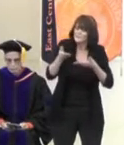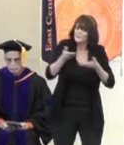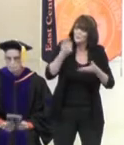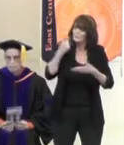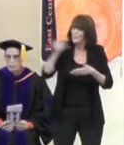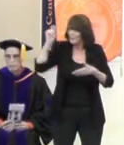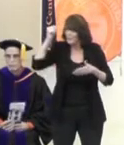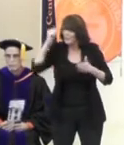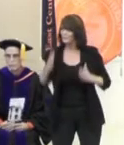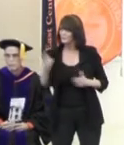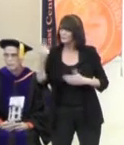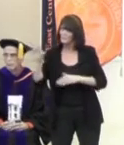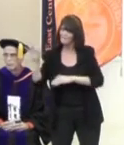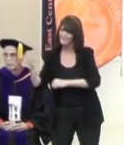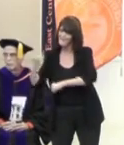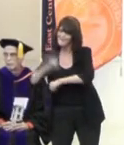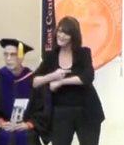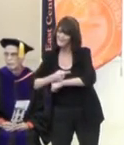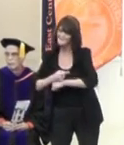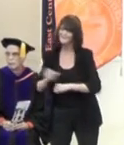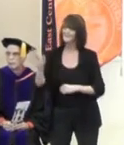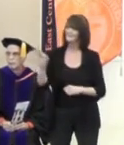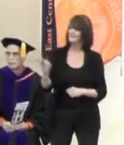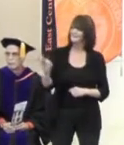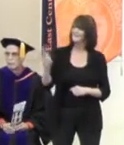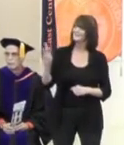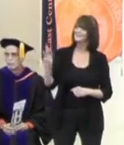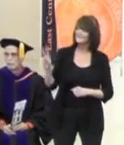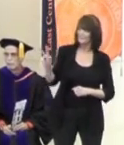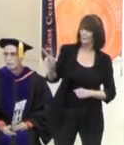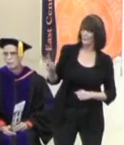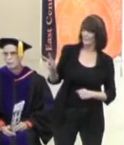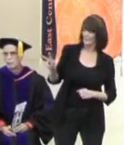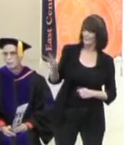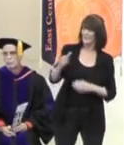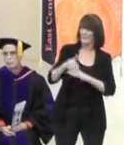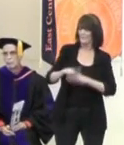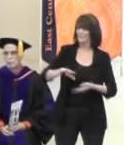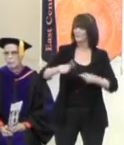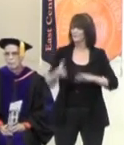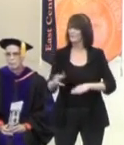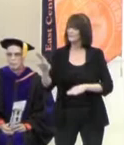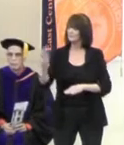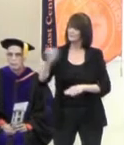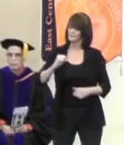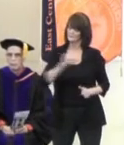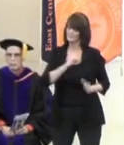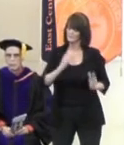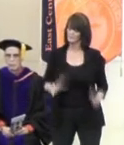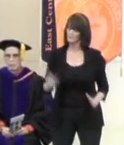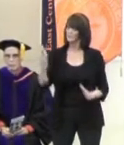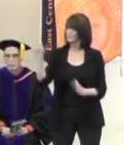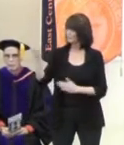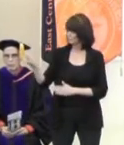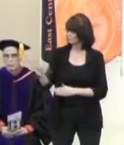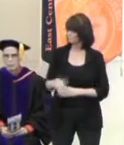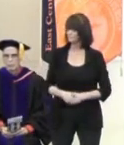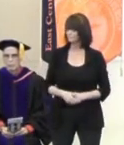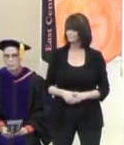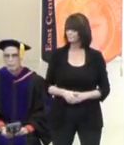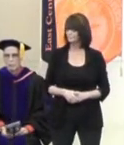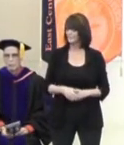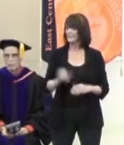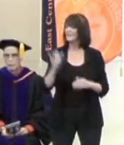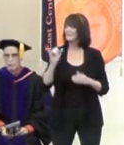for 9 days in 1963 after the death of U.S. Senator Robert Kerr. The